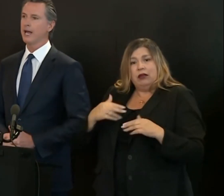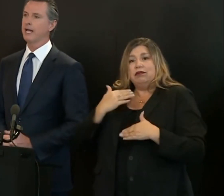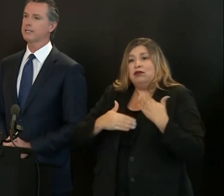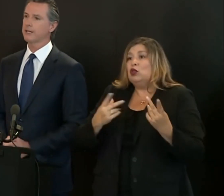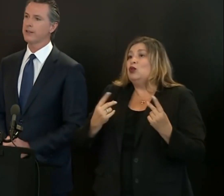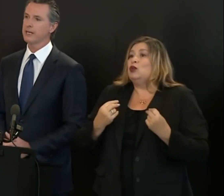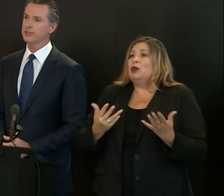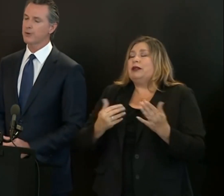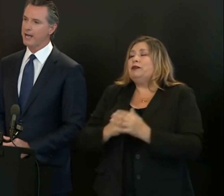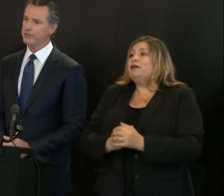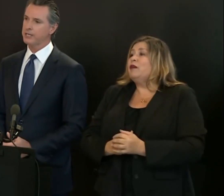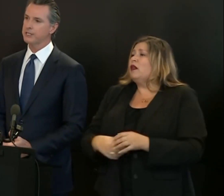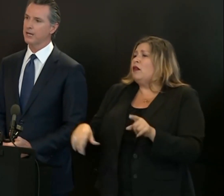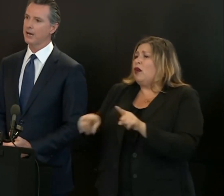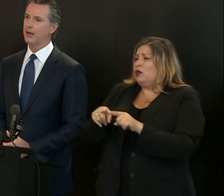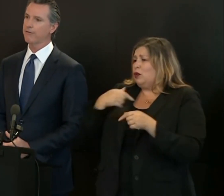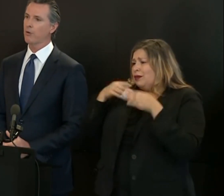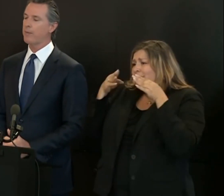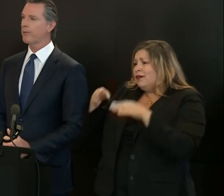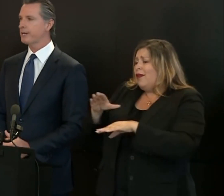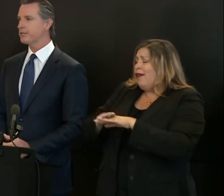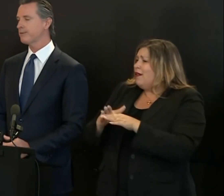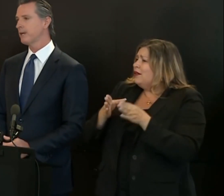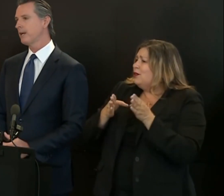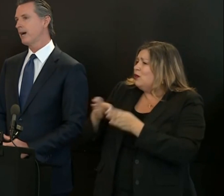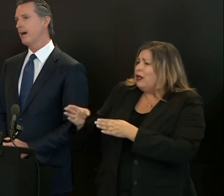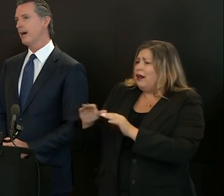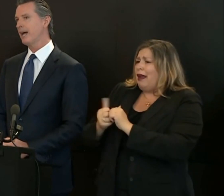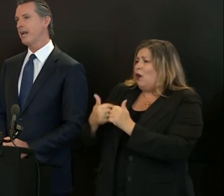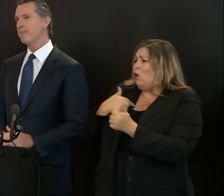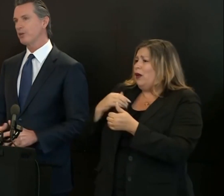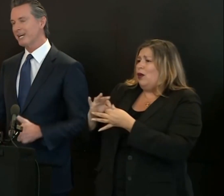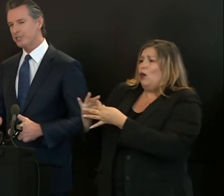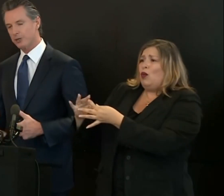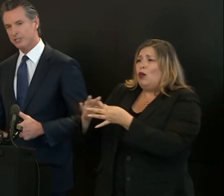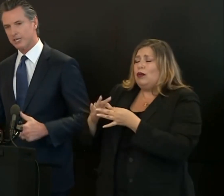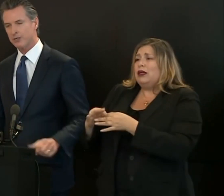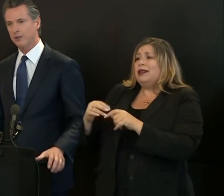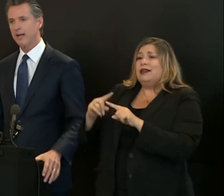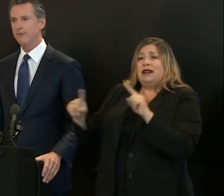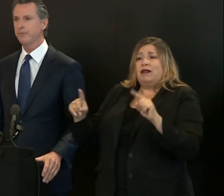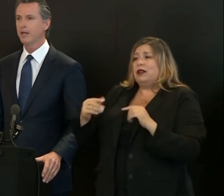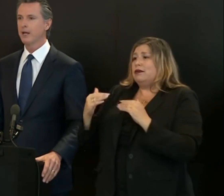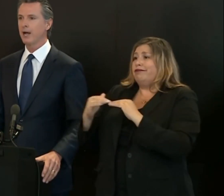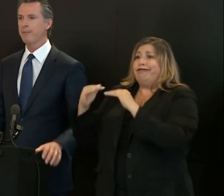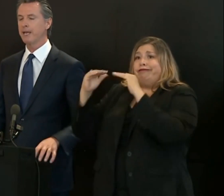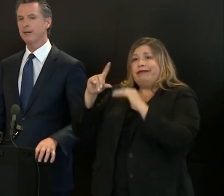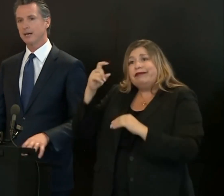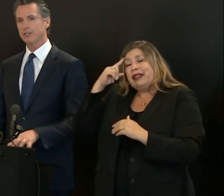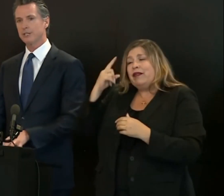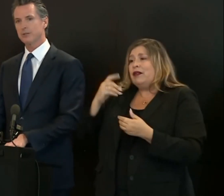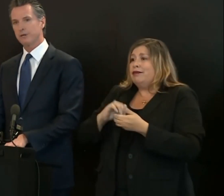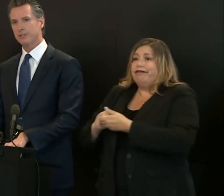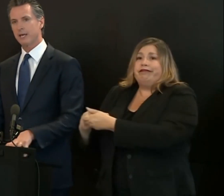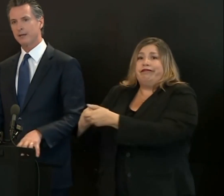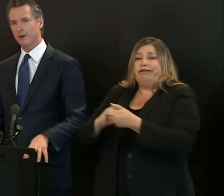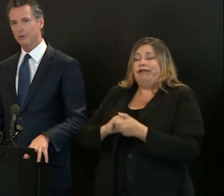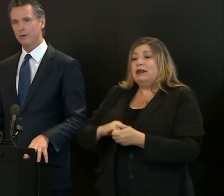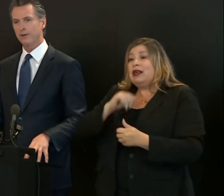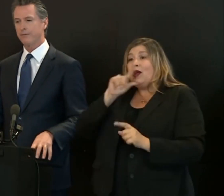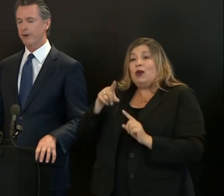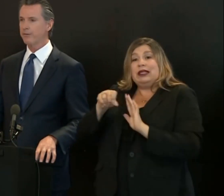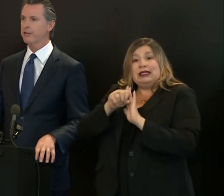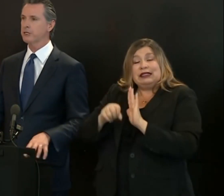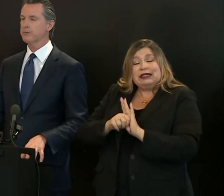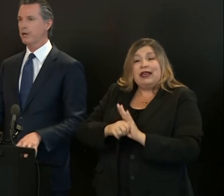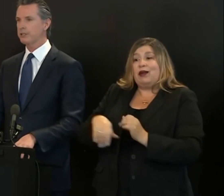looking at the strategies of cooperation at a multi-jurisdictional level, be it not just with state and